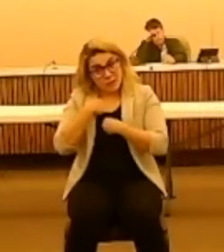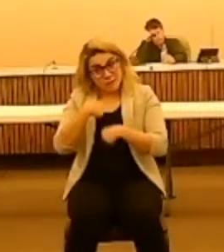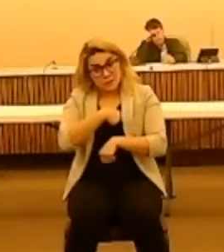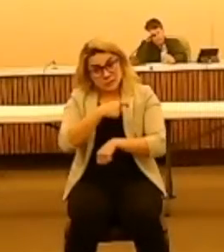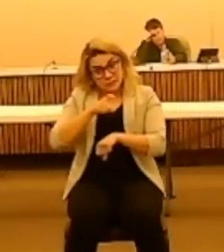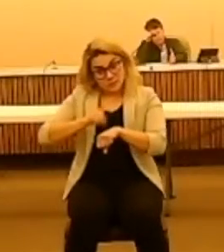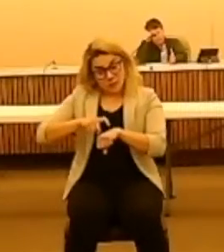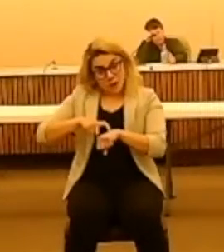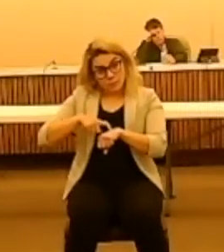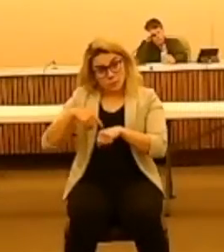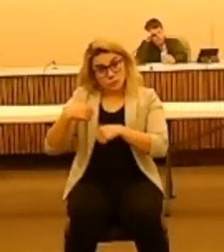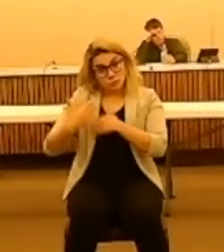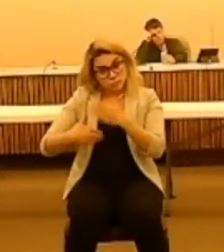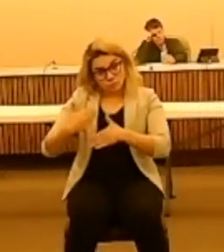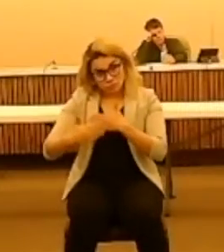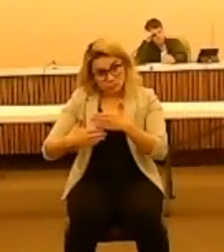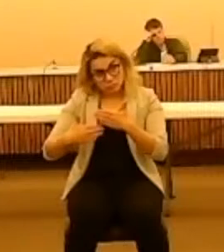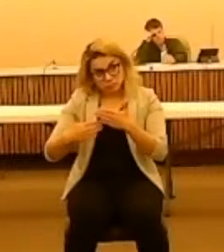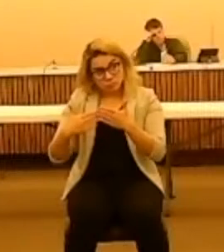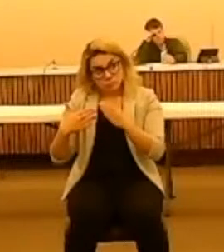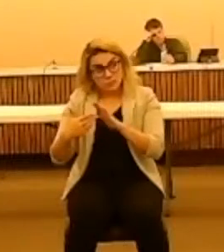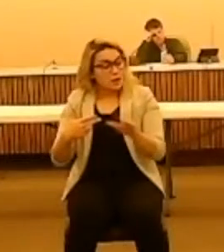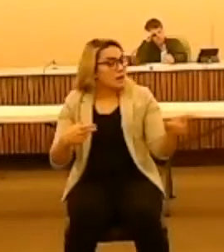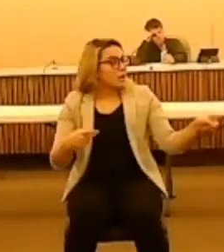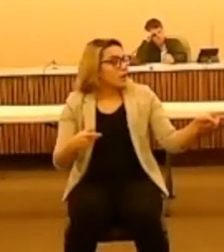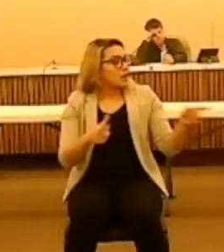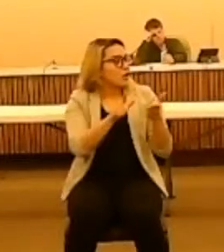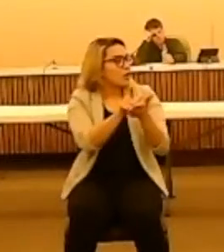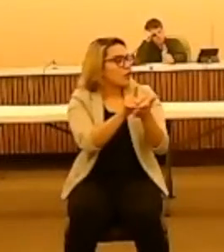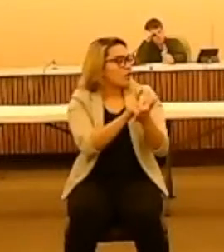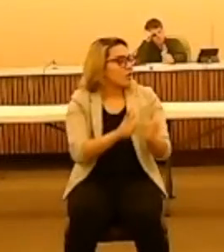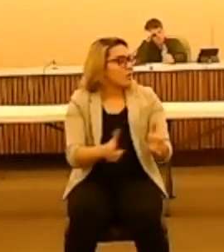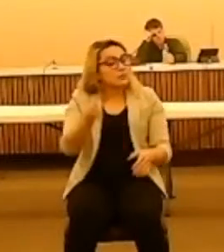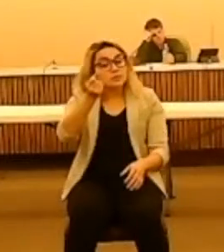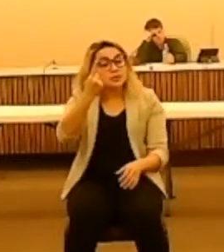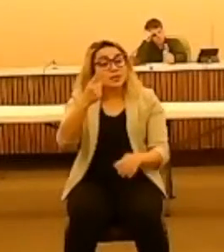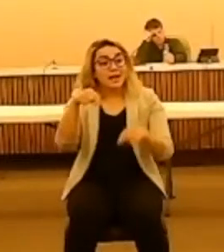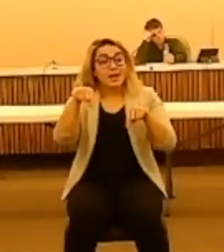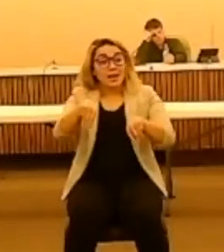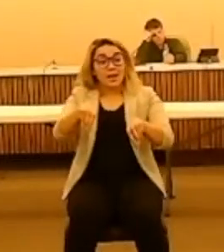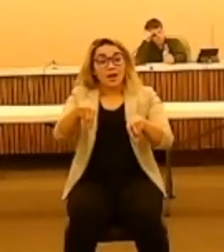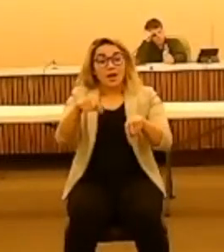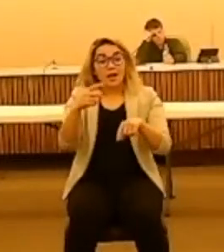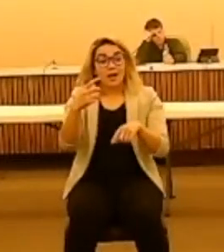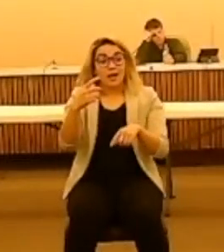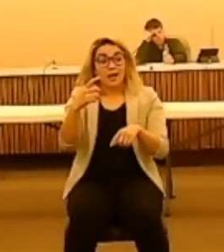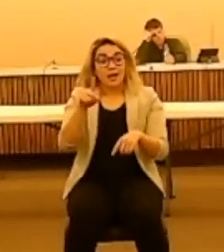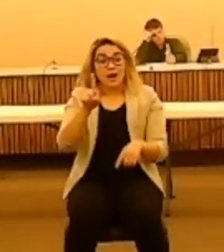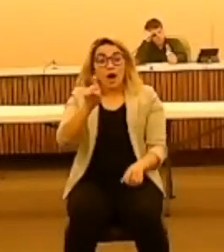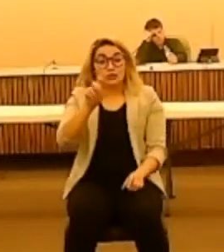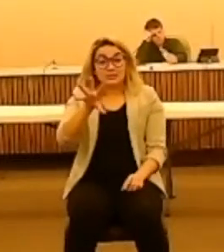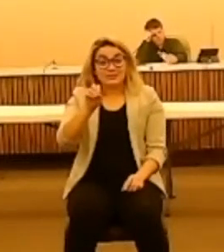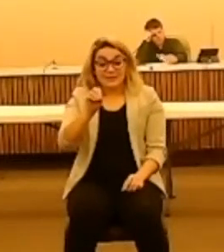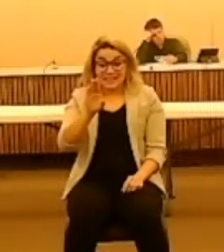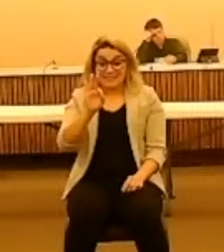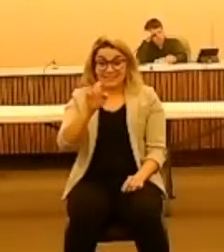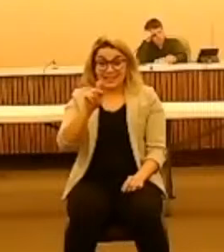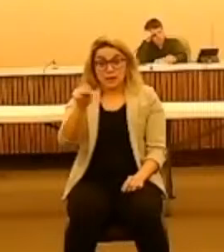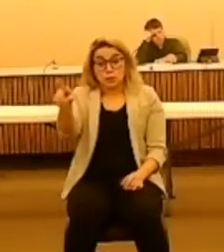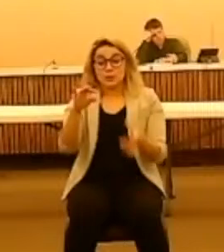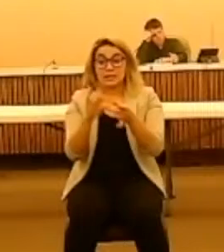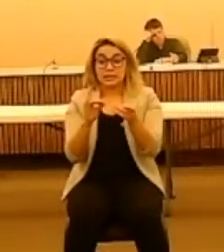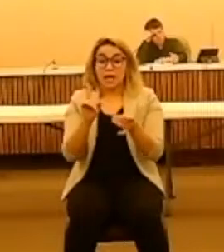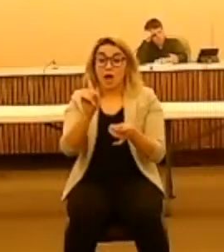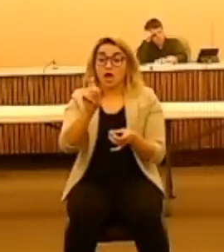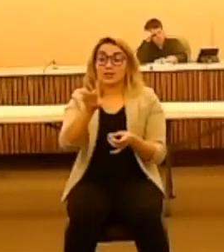Again, the law is not even in place yet. So you could have it designated. There's no law right now.